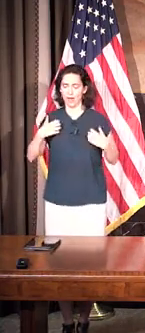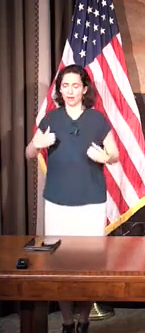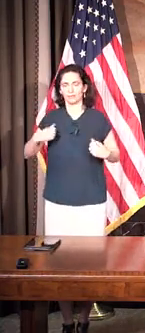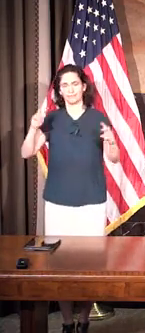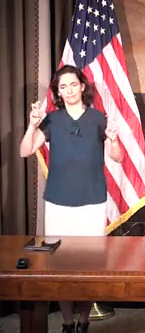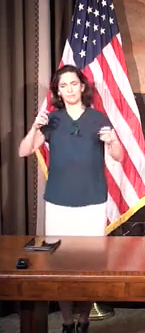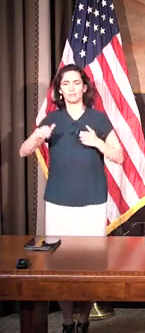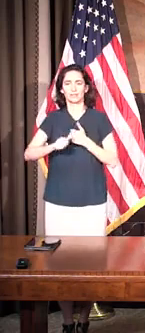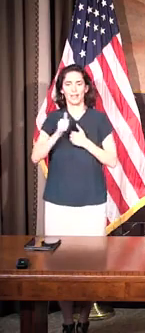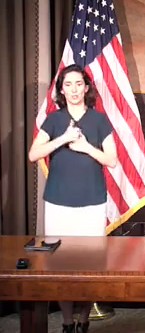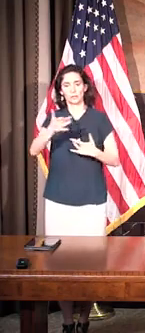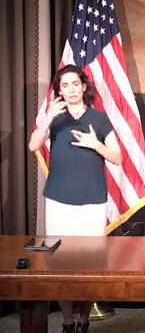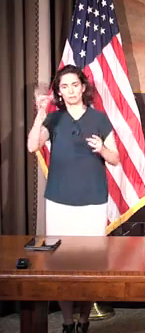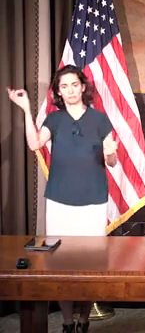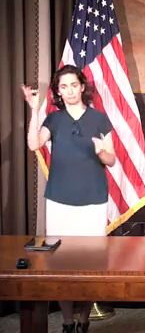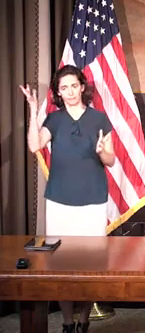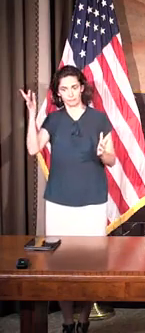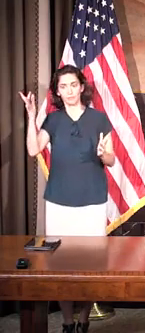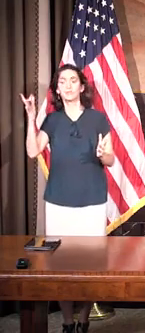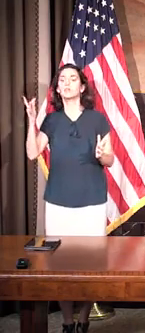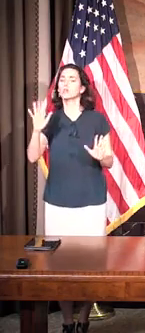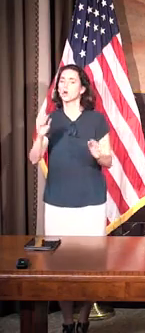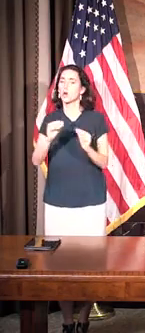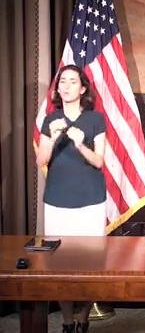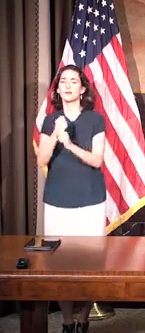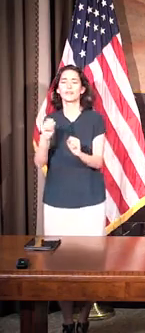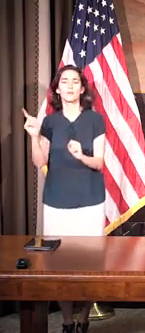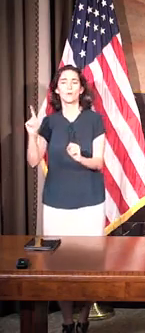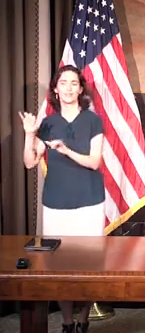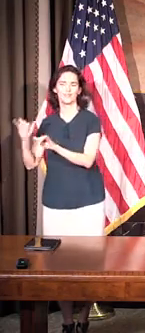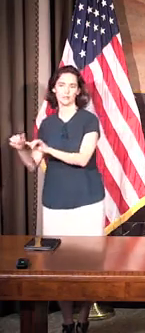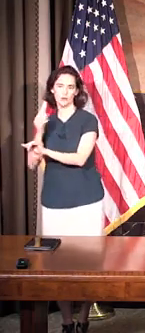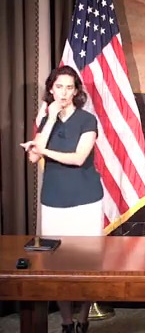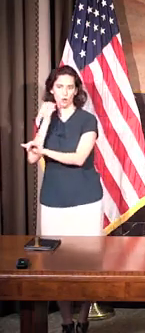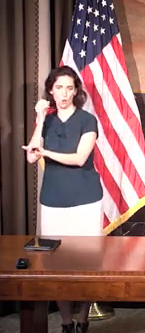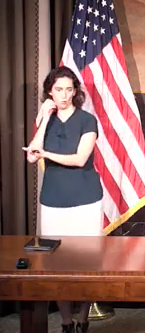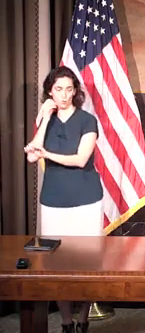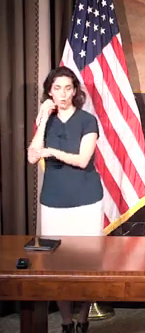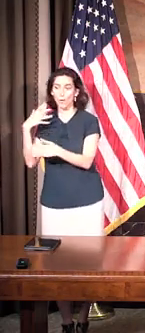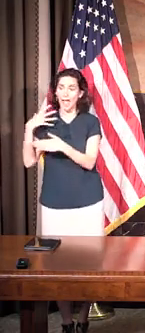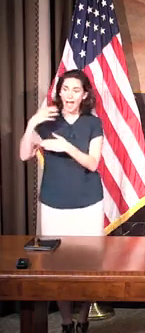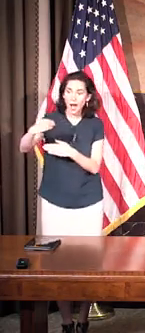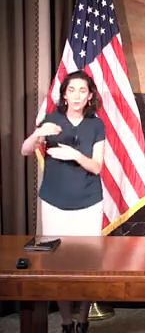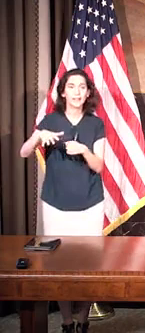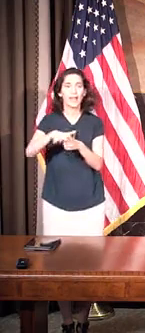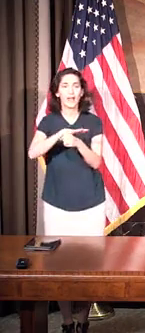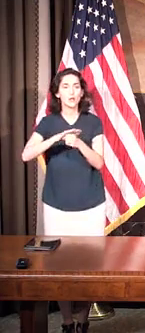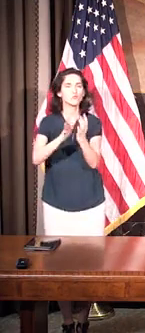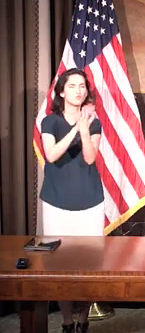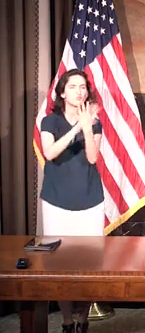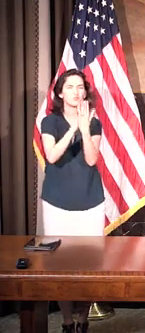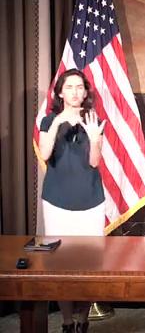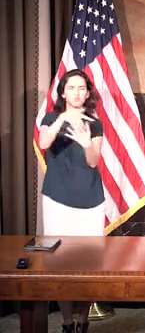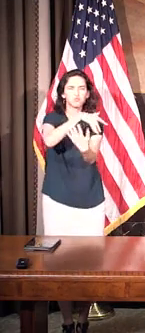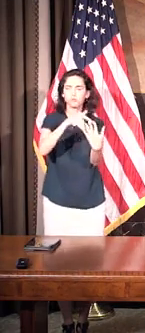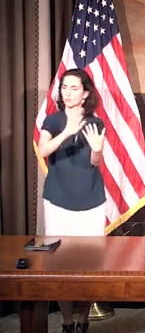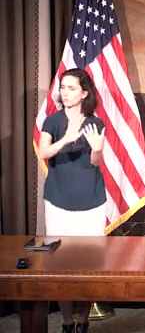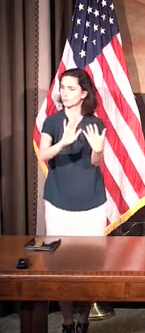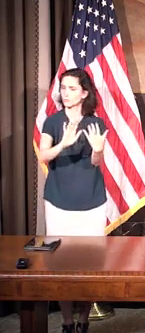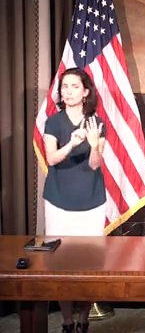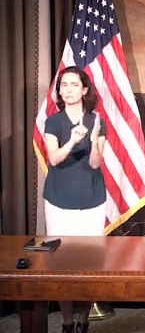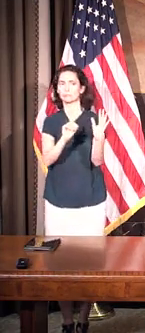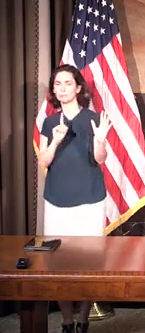to remember you're always safer at home. And when you do go out, please avoid crowded or busy situations. So if